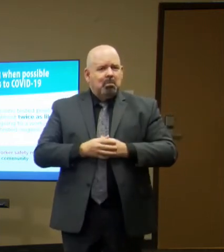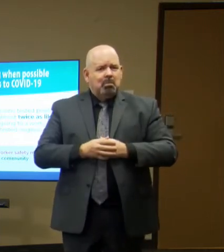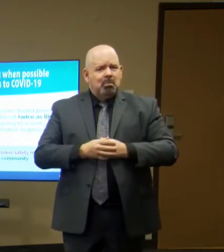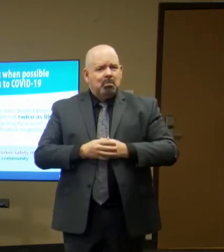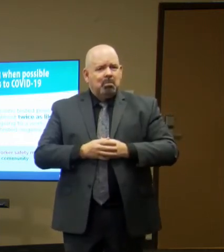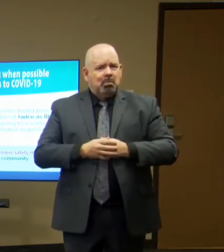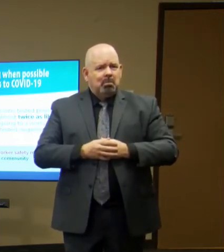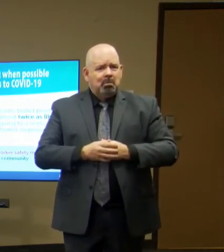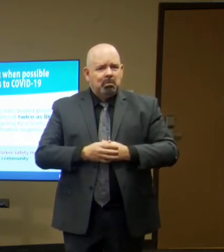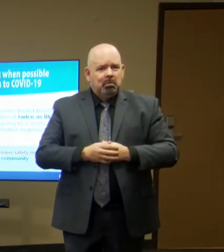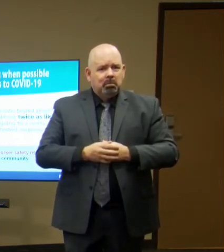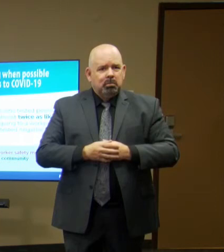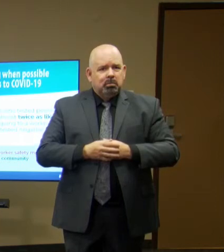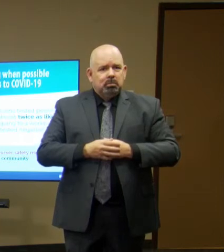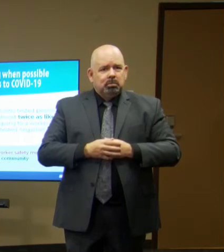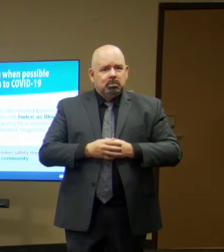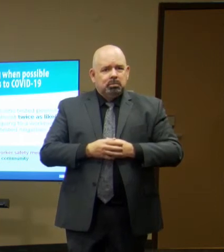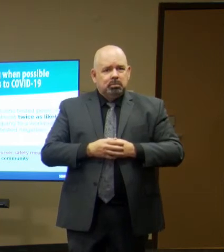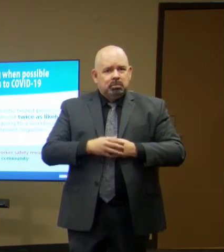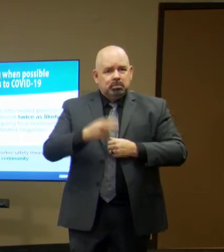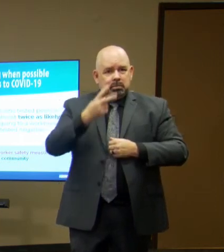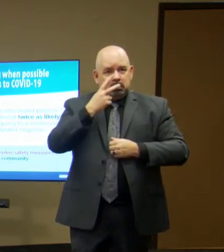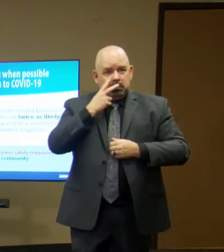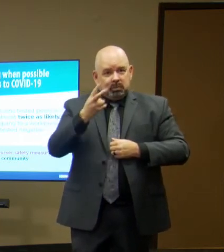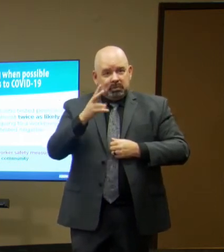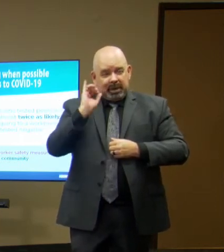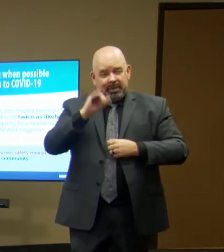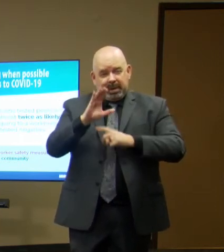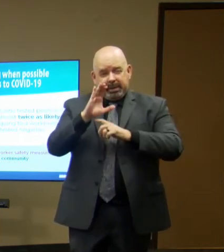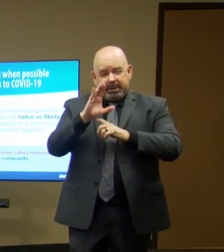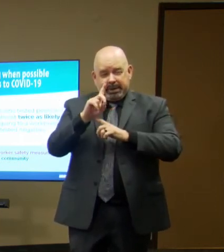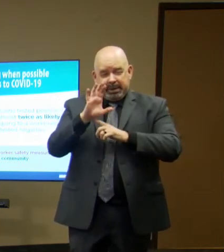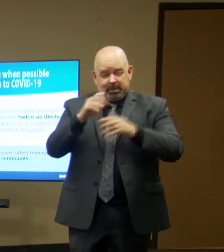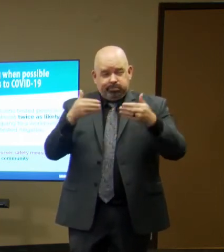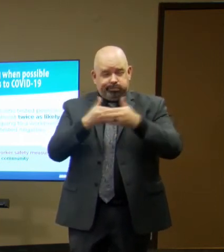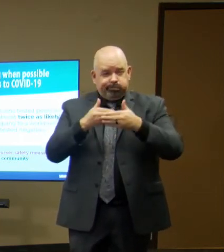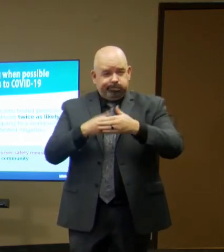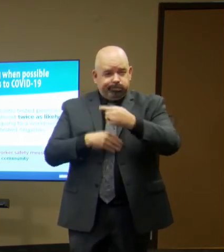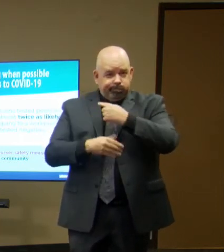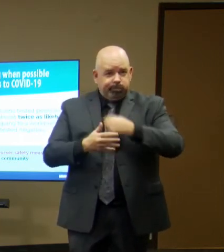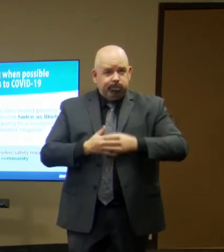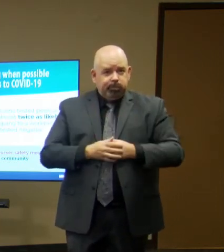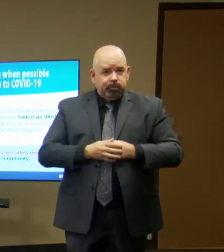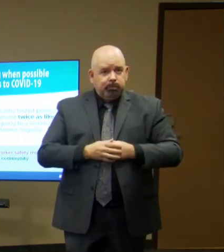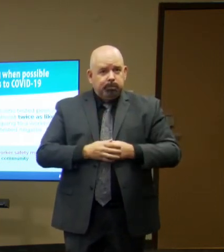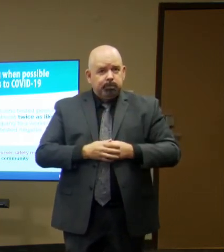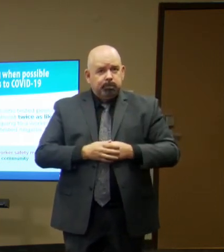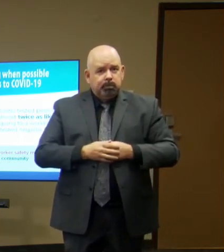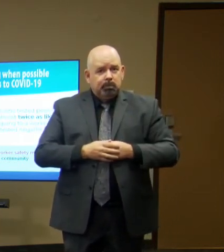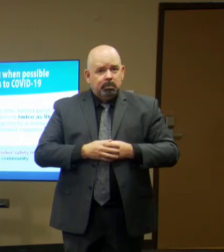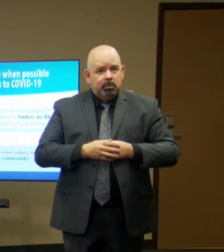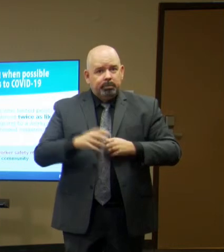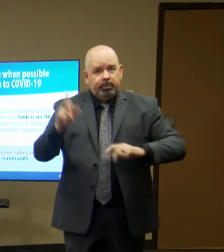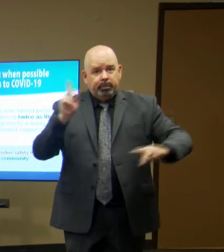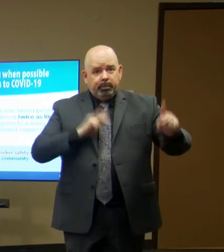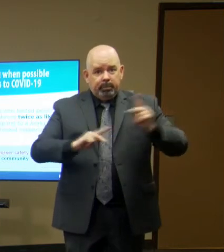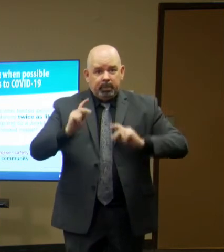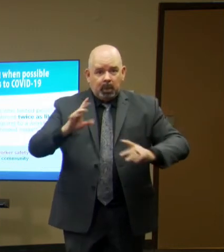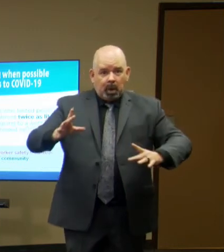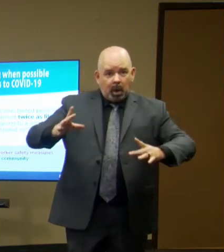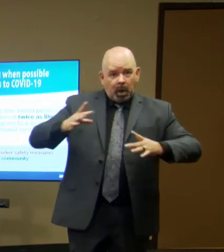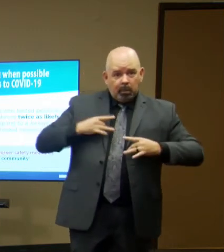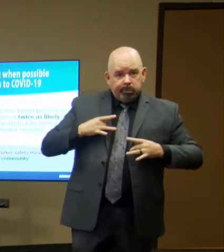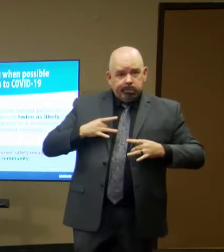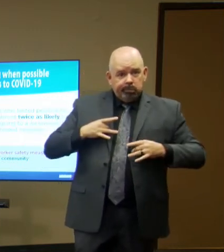at the CDC slide here, we know that for people who get COVID and who work, more than